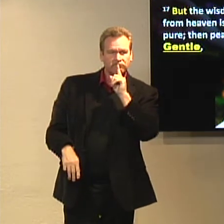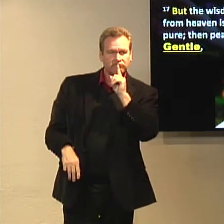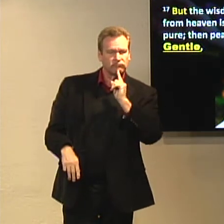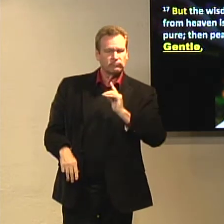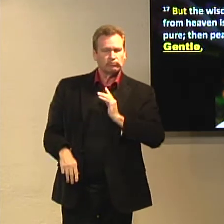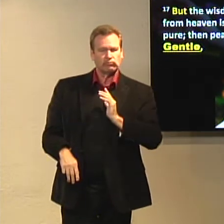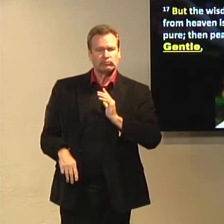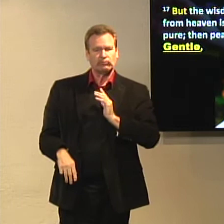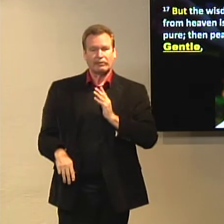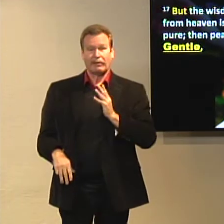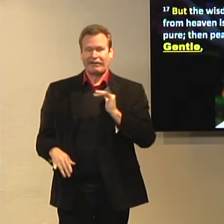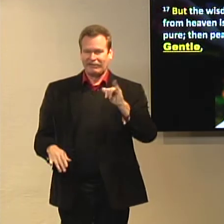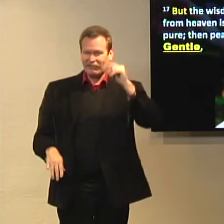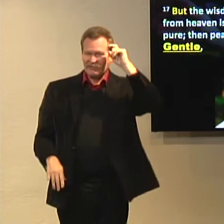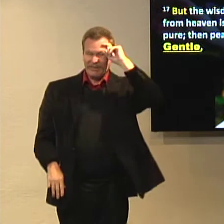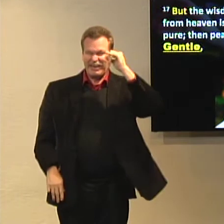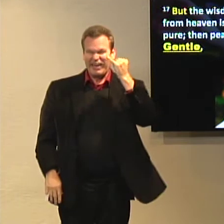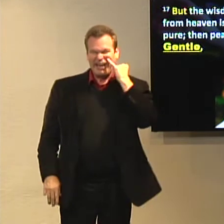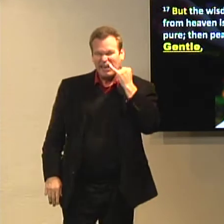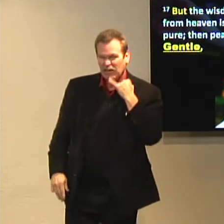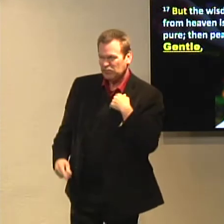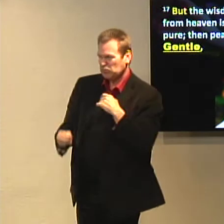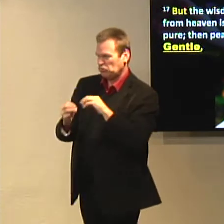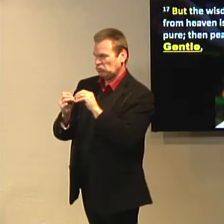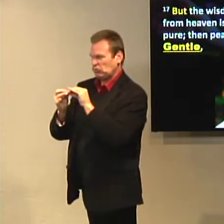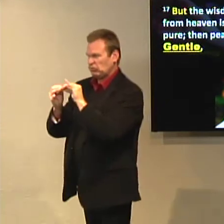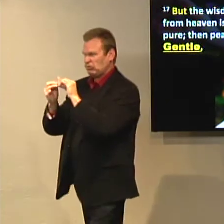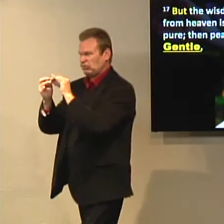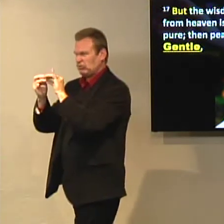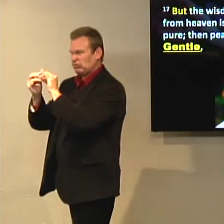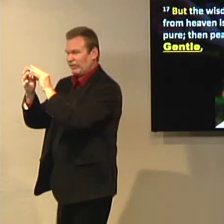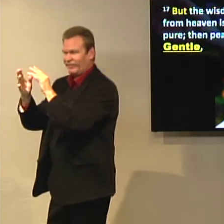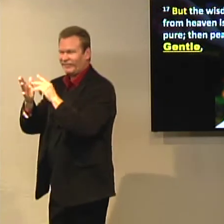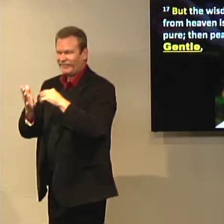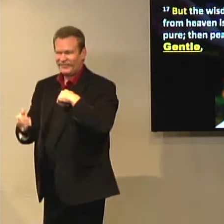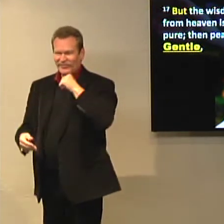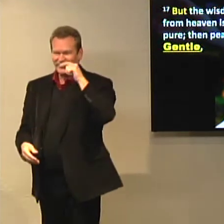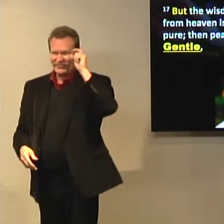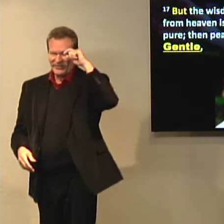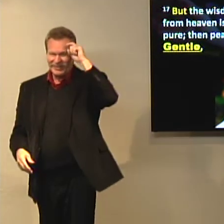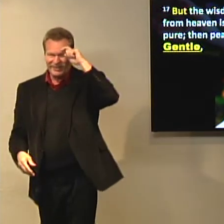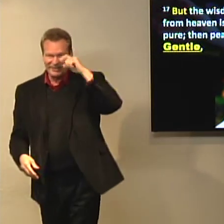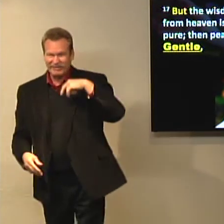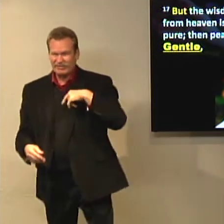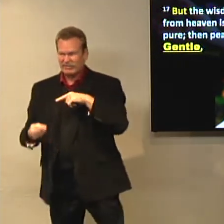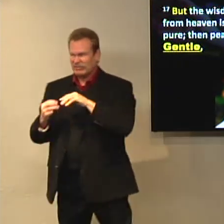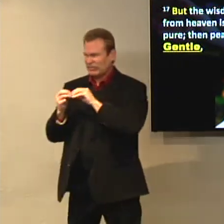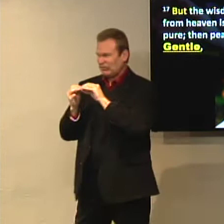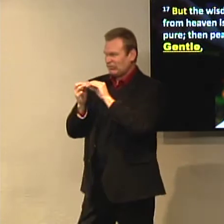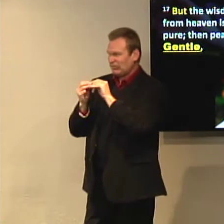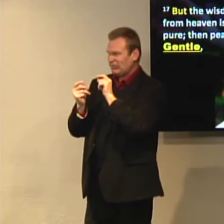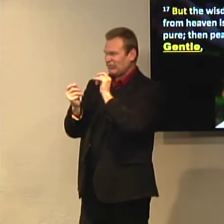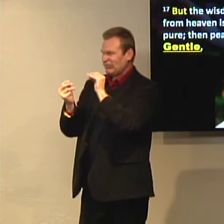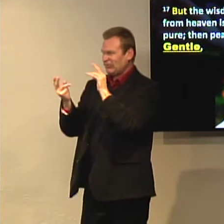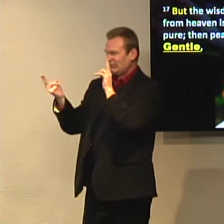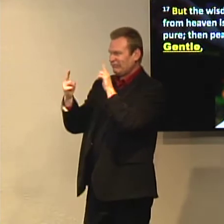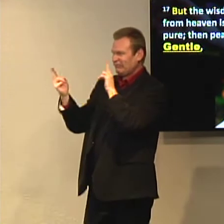And we're not to join into that. True wisdom is not following in and causing the argument and keeping going